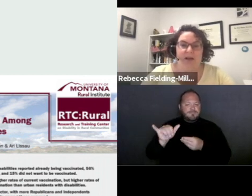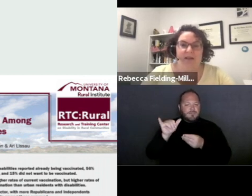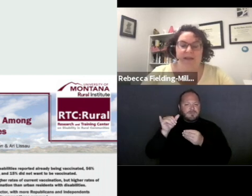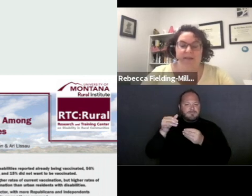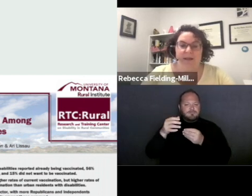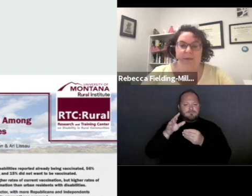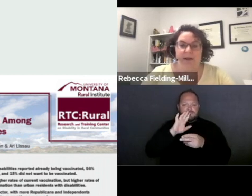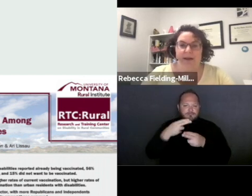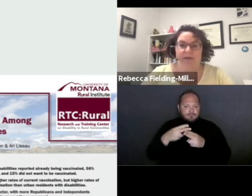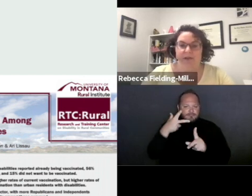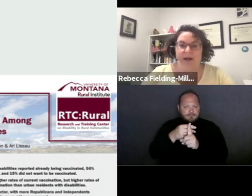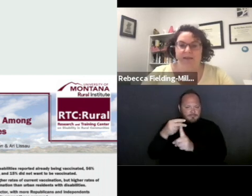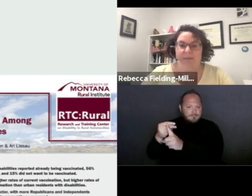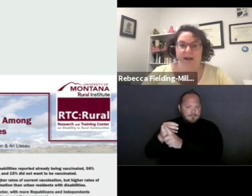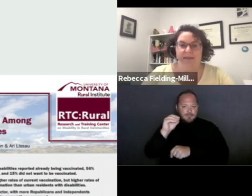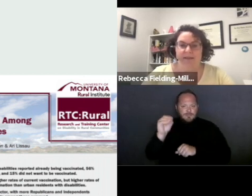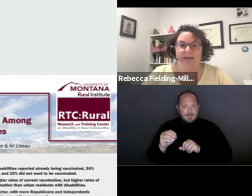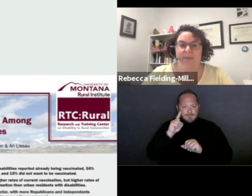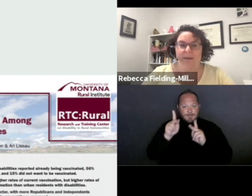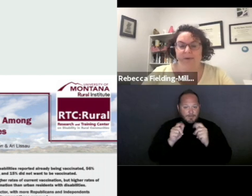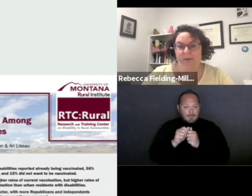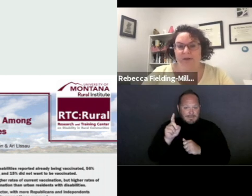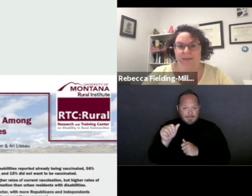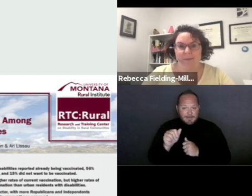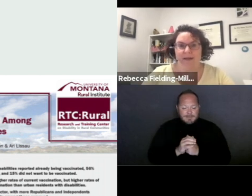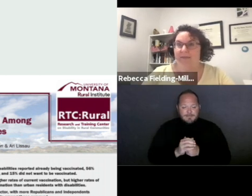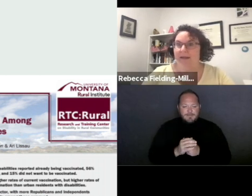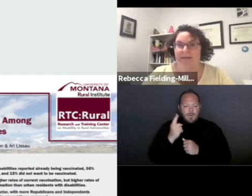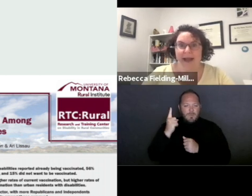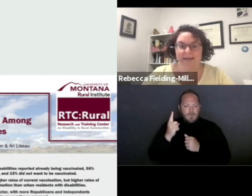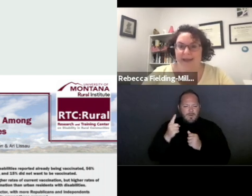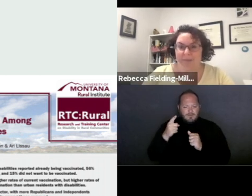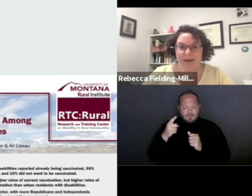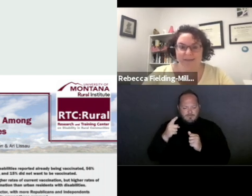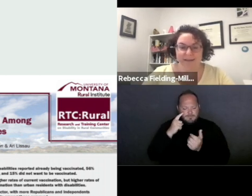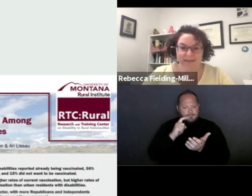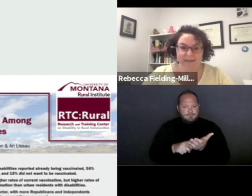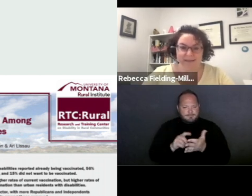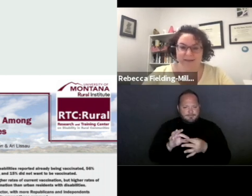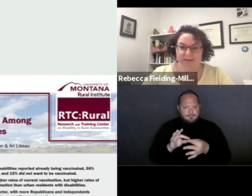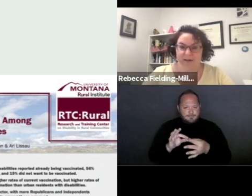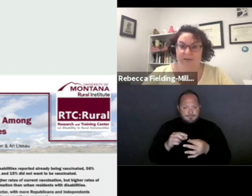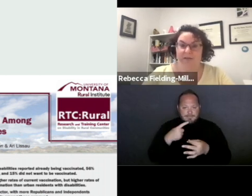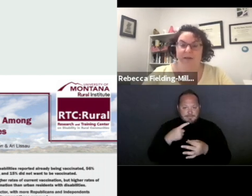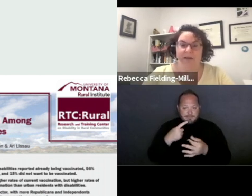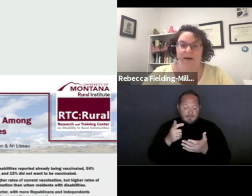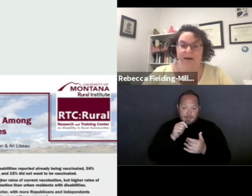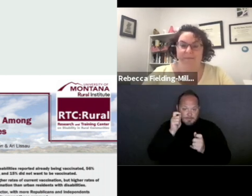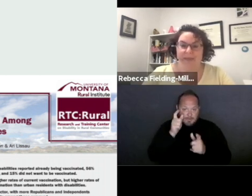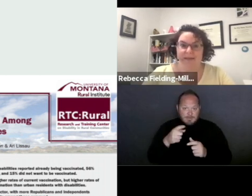And one of the things they pointed out is, not surprisingly, people who are disabled have the exact same vaccine hesitancy